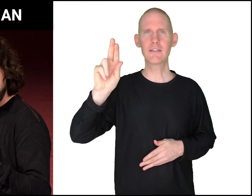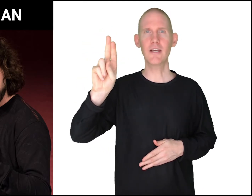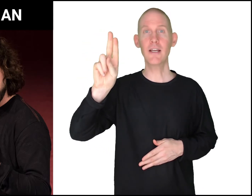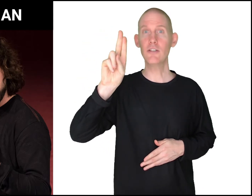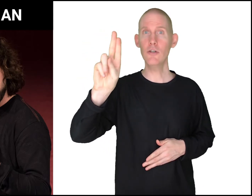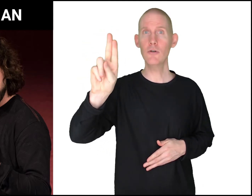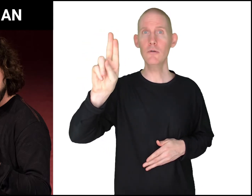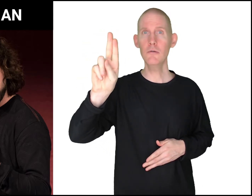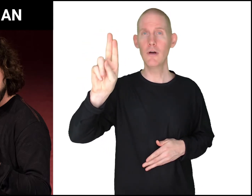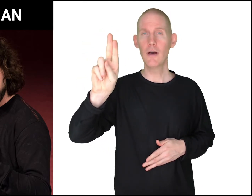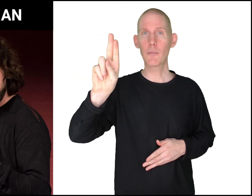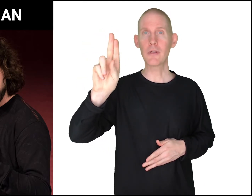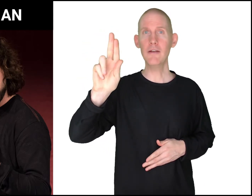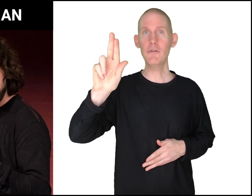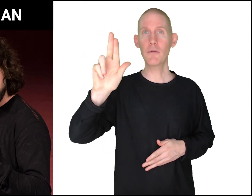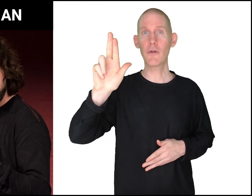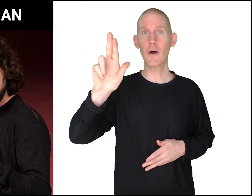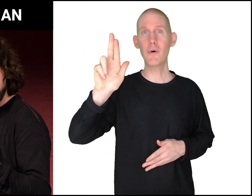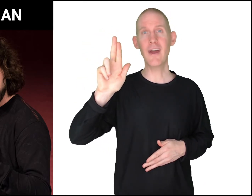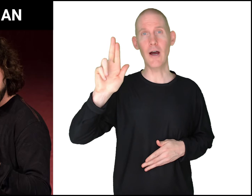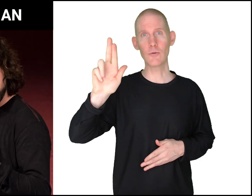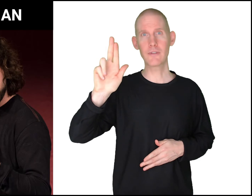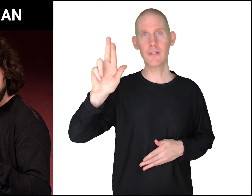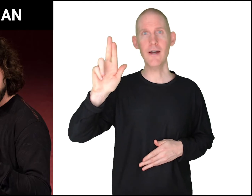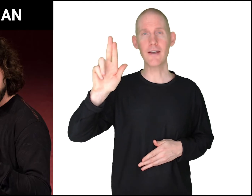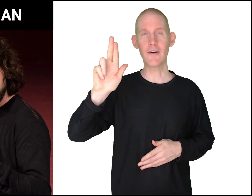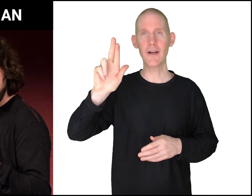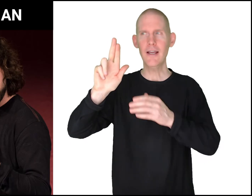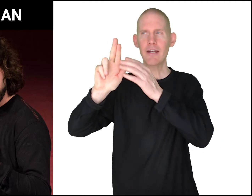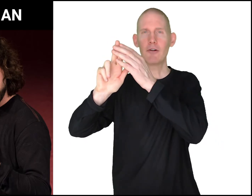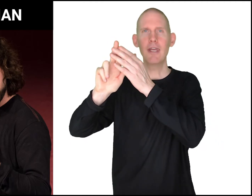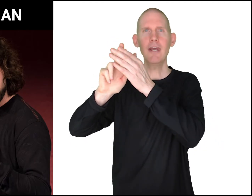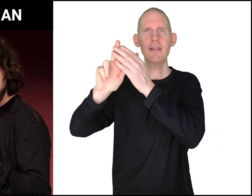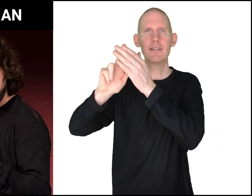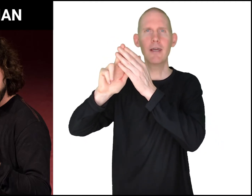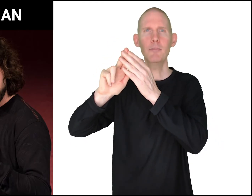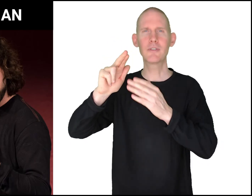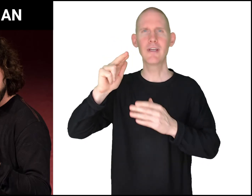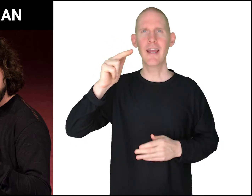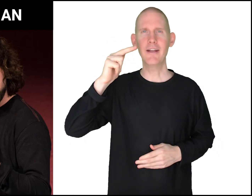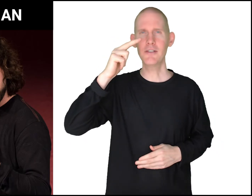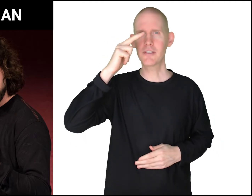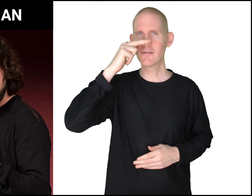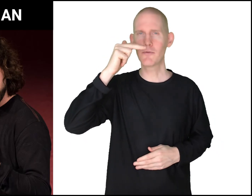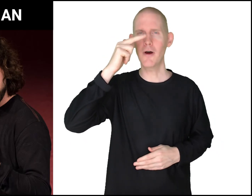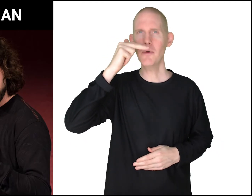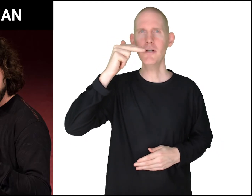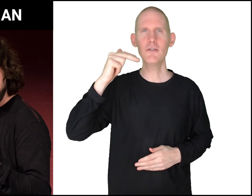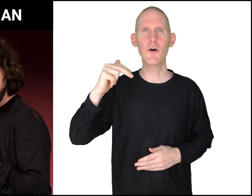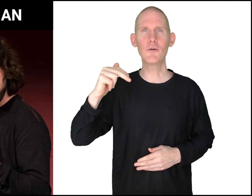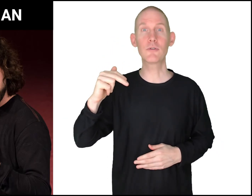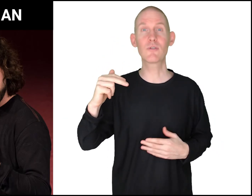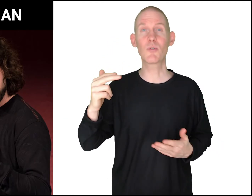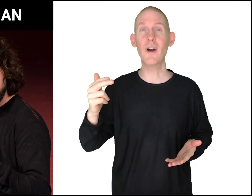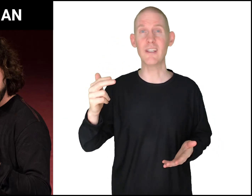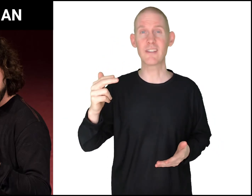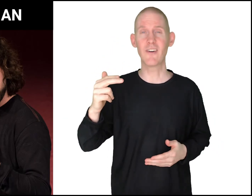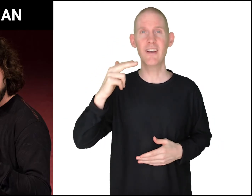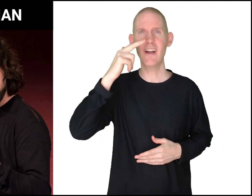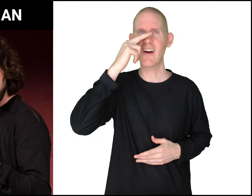like a U, but leave your thumb on the outside. All right, now take the tips and just rub on your nose twice. All right, not a